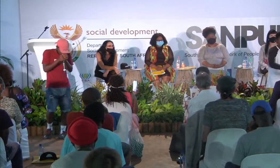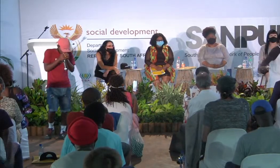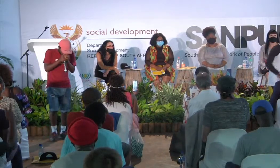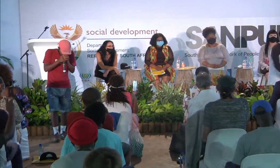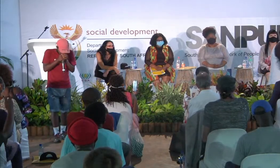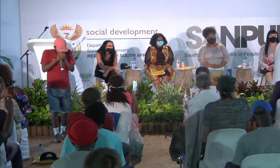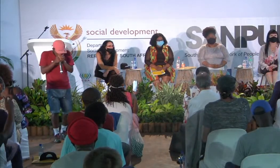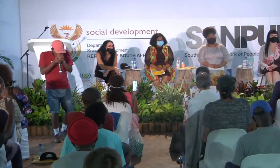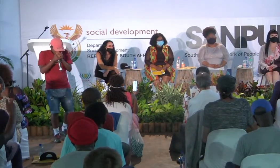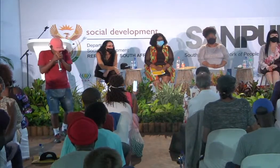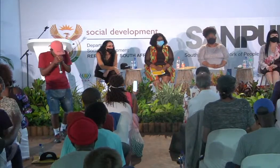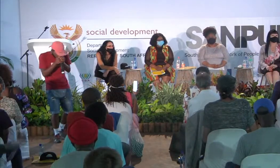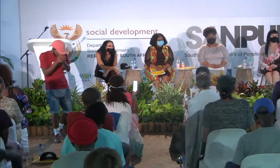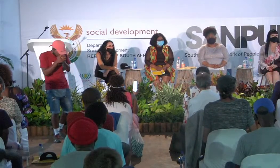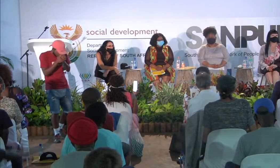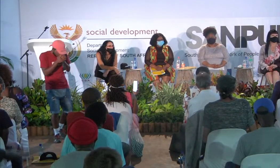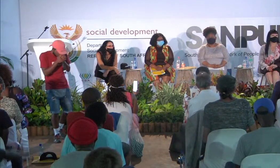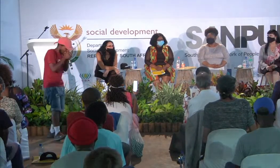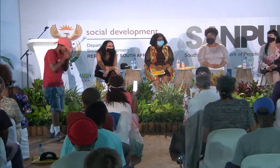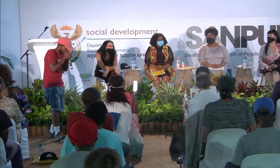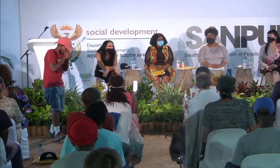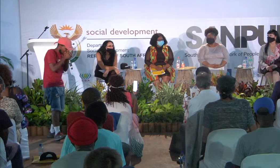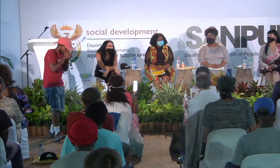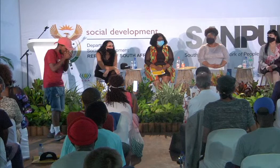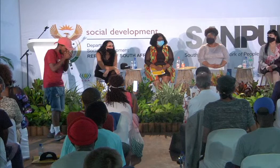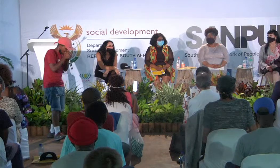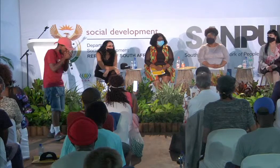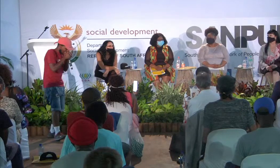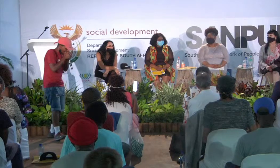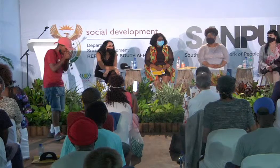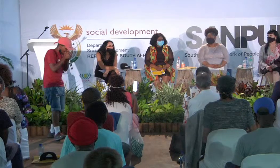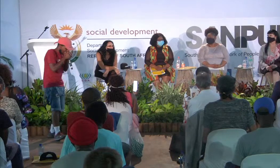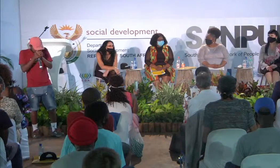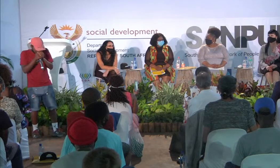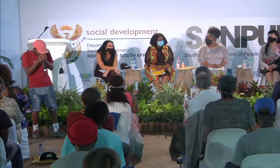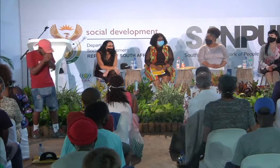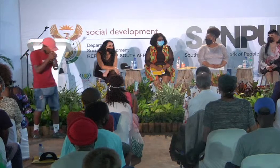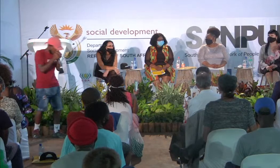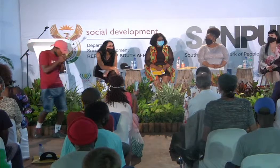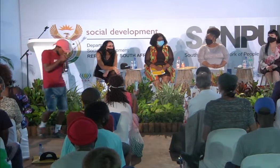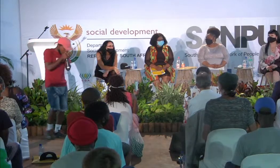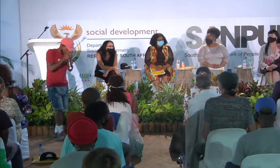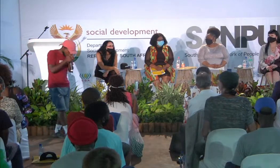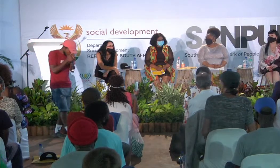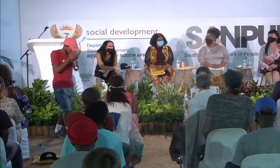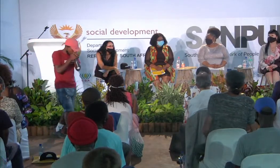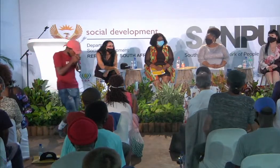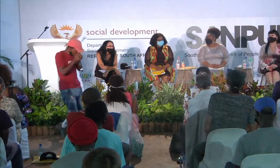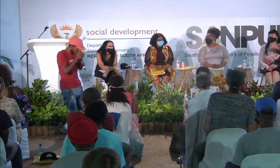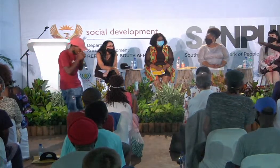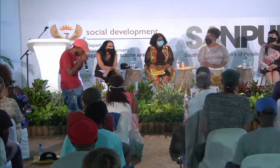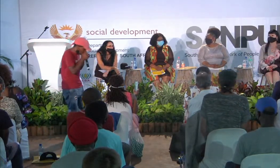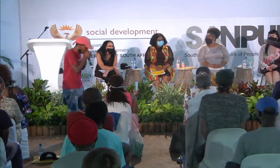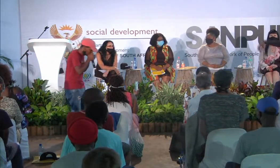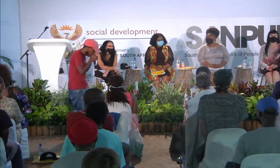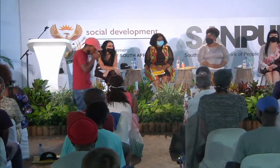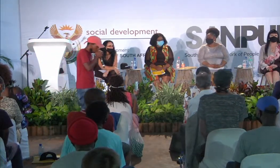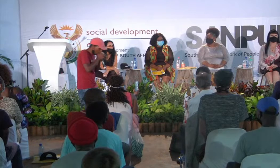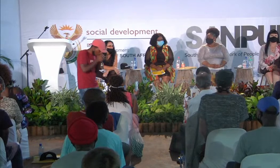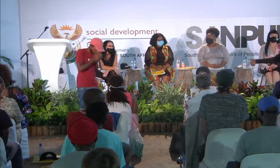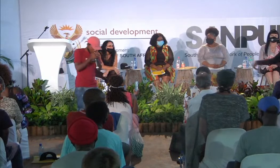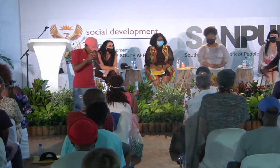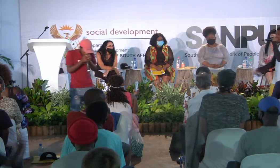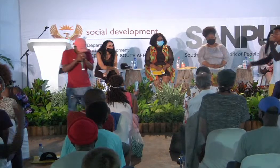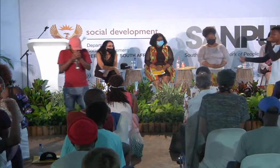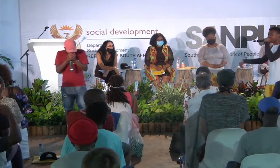kini geza lwebhadi. Better say it than it's done. Better pay me my bucks. Cause I cherish my art and I'm getting